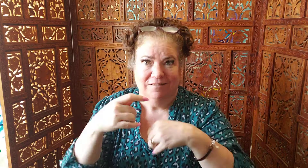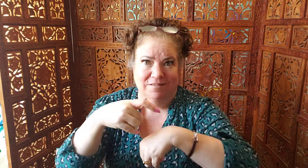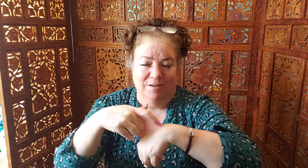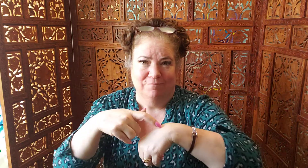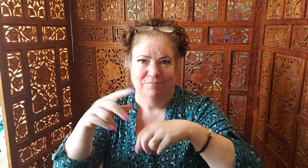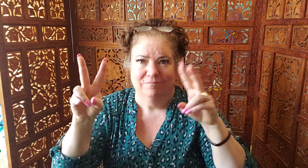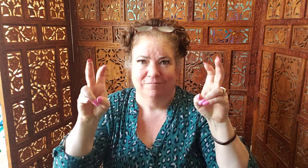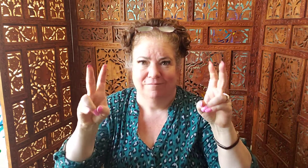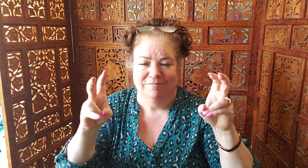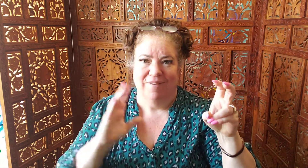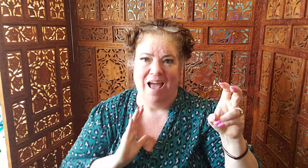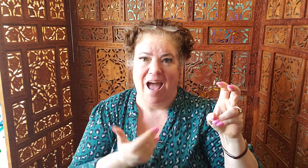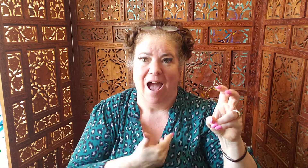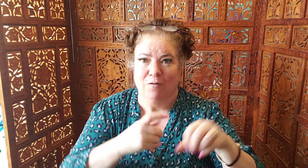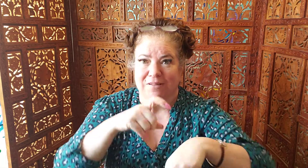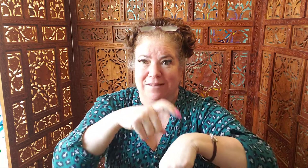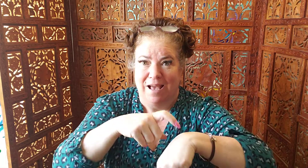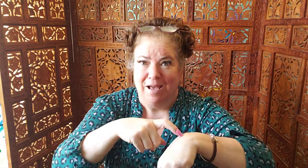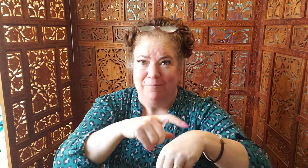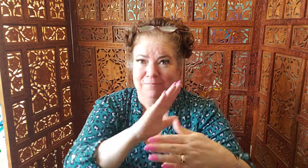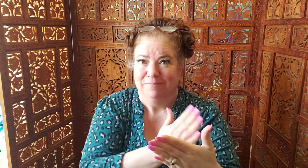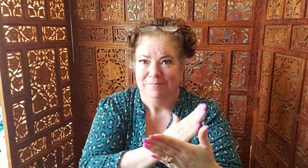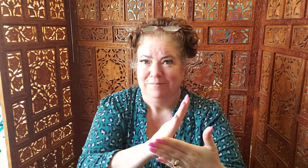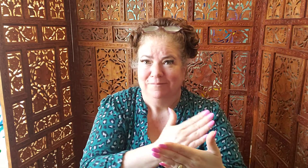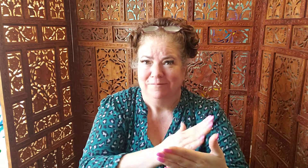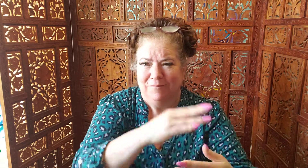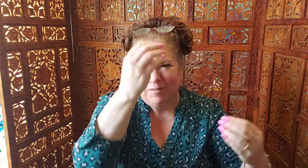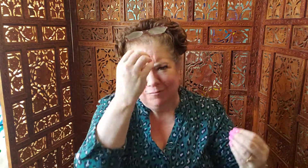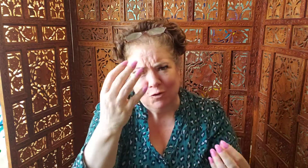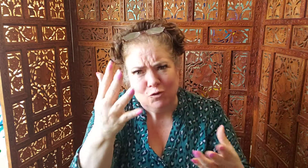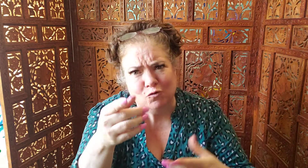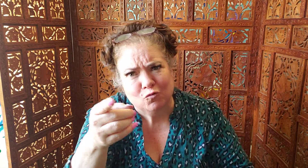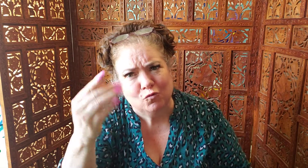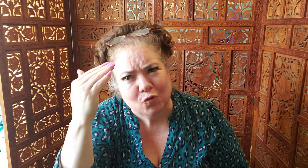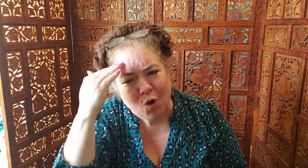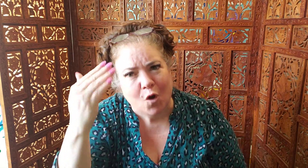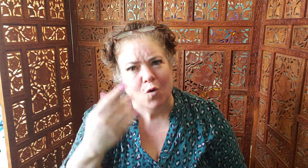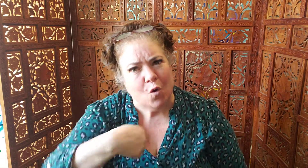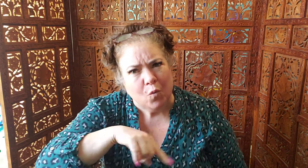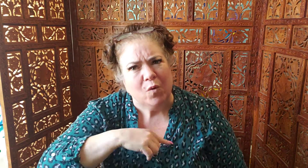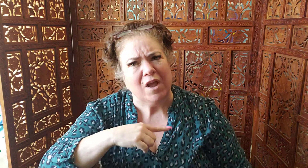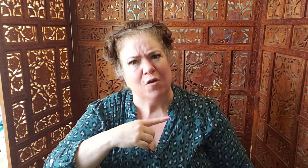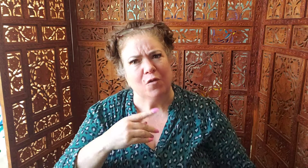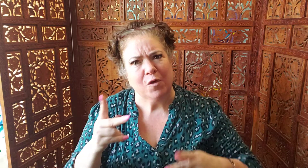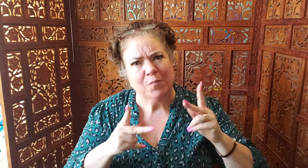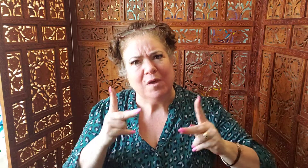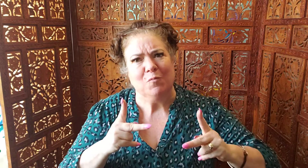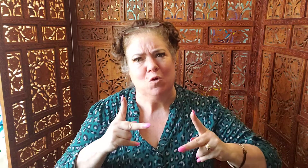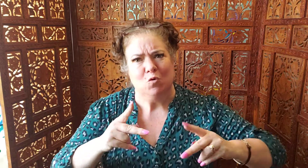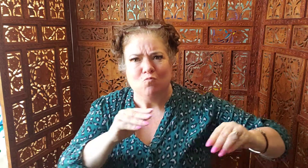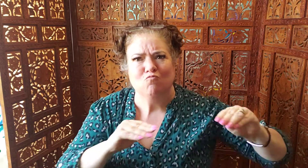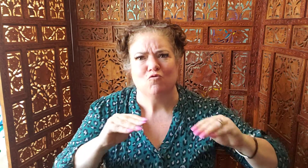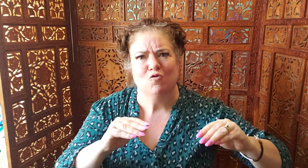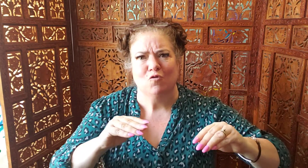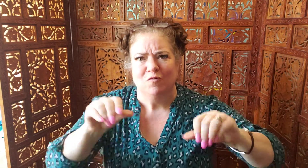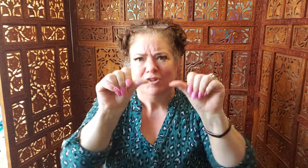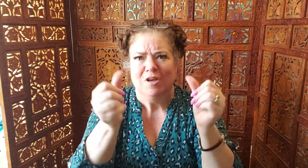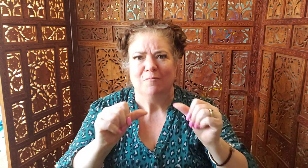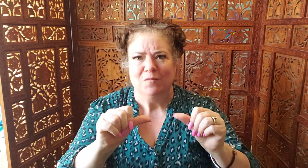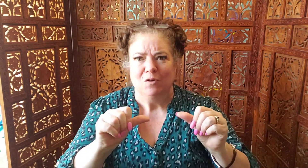you know we're the movers and we're the shapers, we're the names in tomorrow's